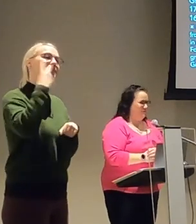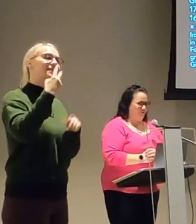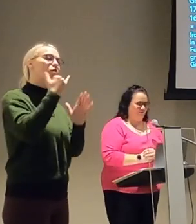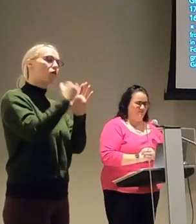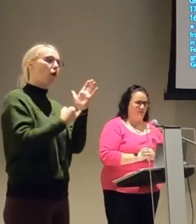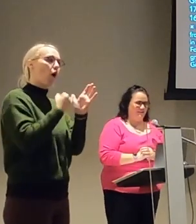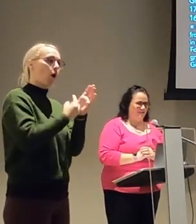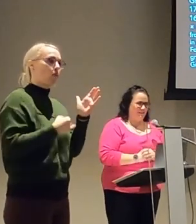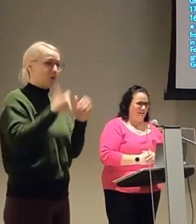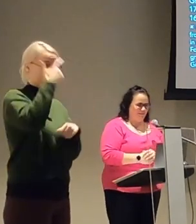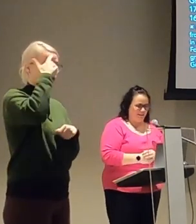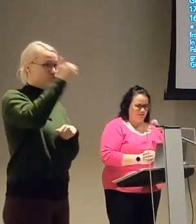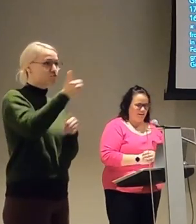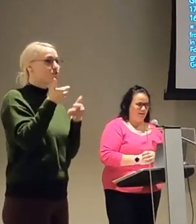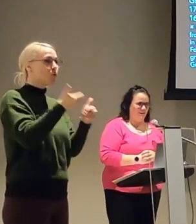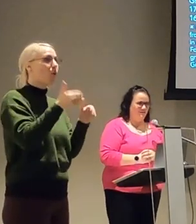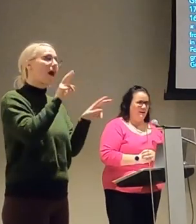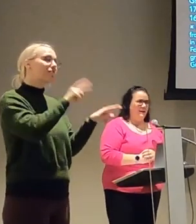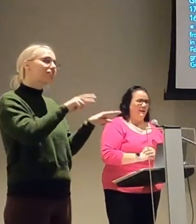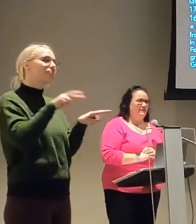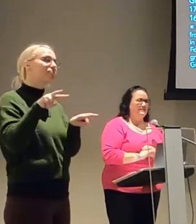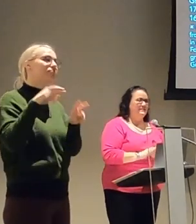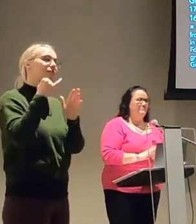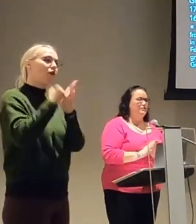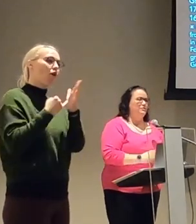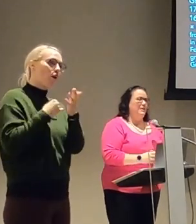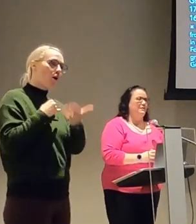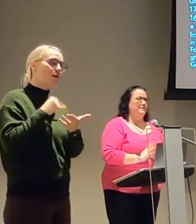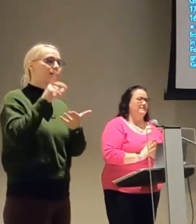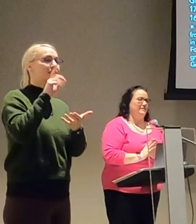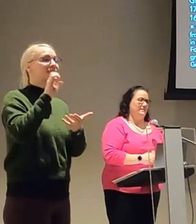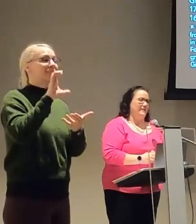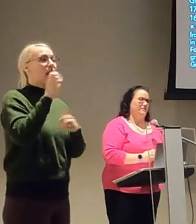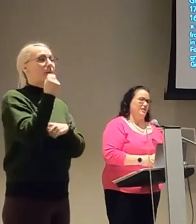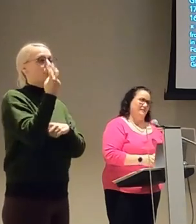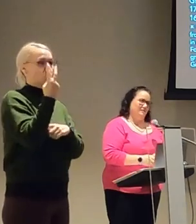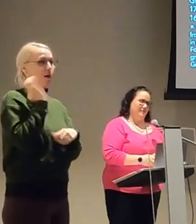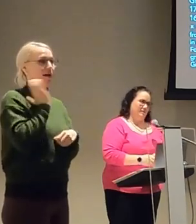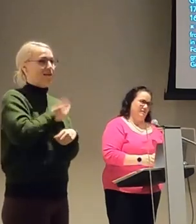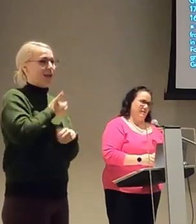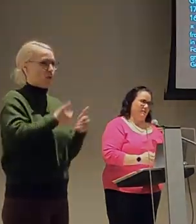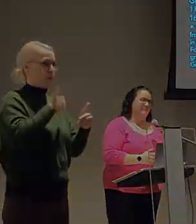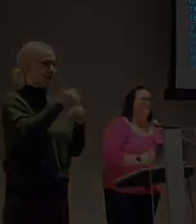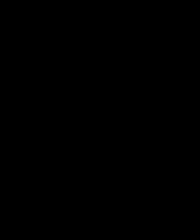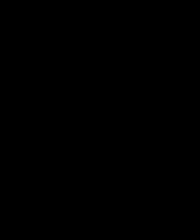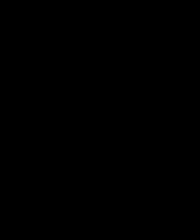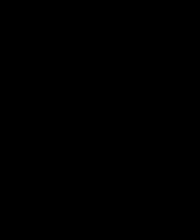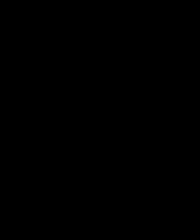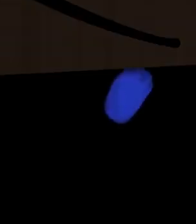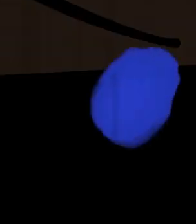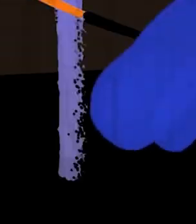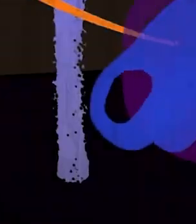artwork, feel free to walk out of the gallery and check it out. And December 12th is our next Copy with the Curator.